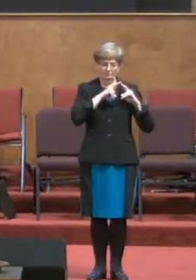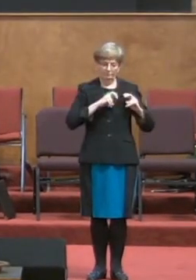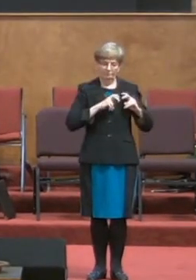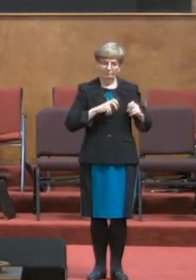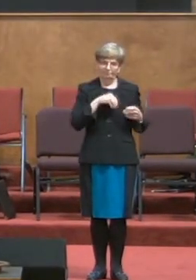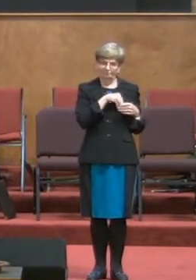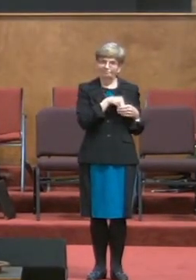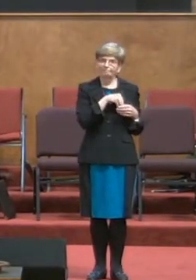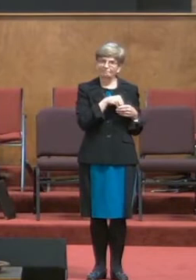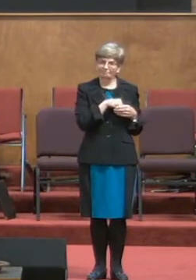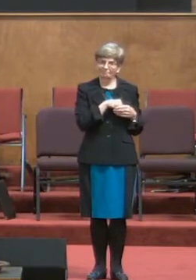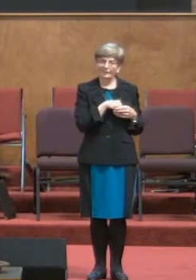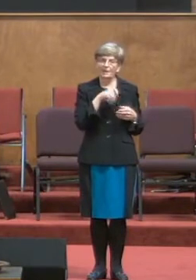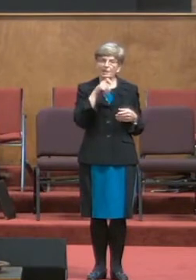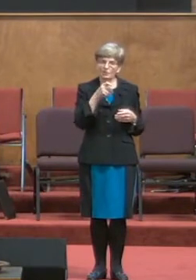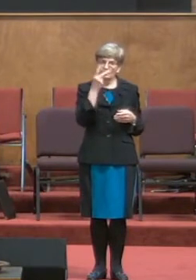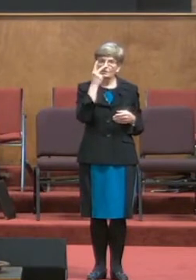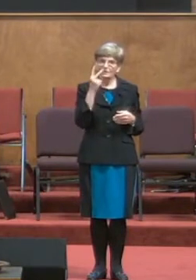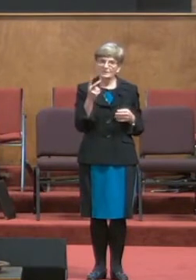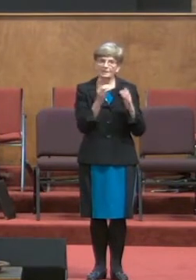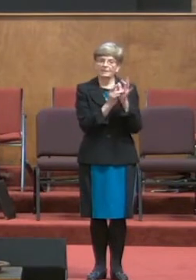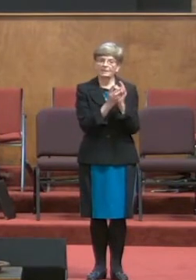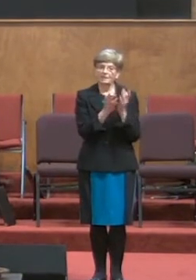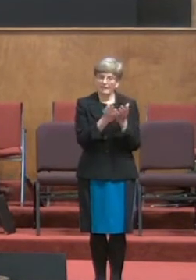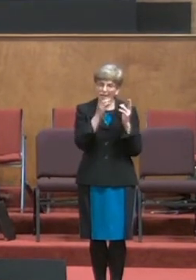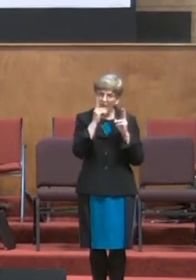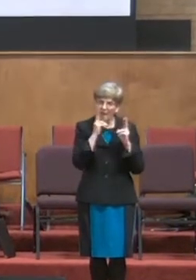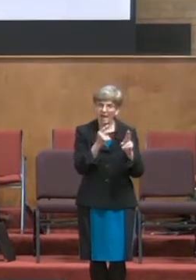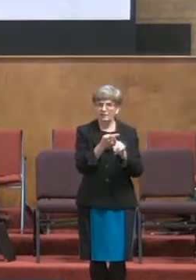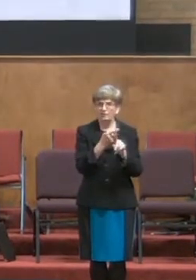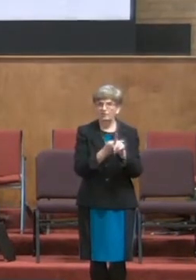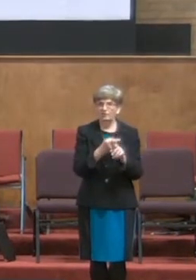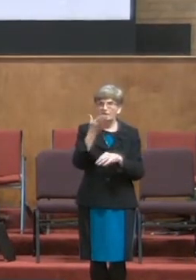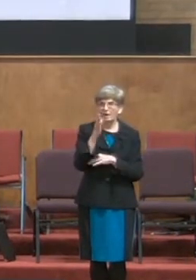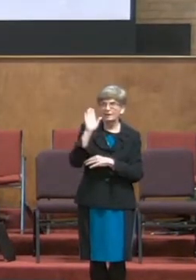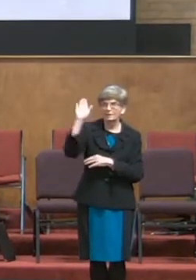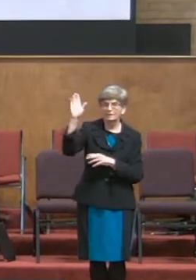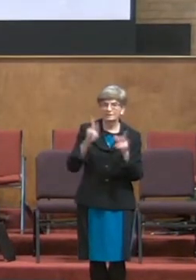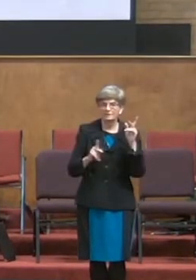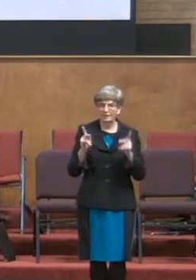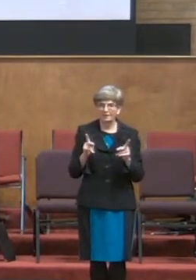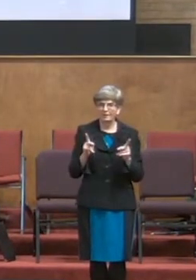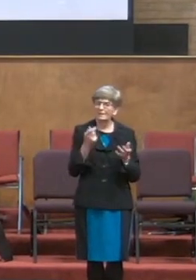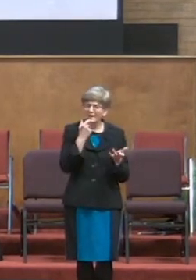word of God honored by the people of God. And that was Habakkuk's heart. He was looking